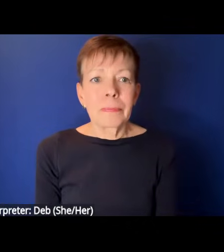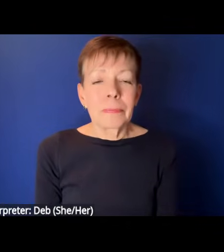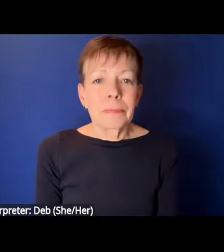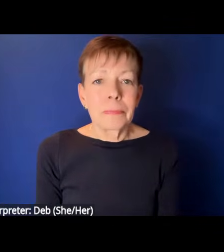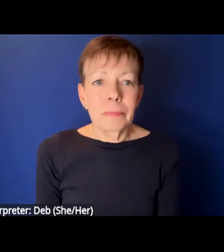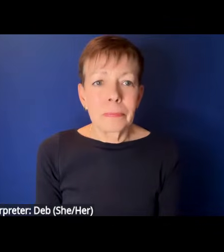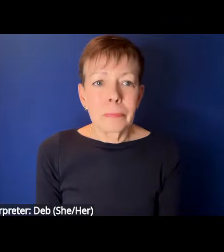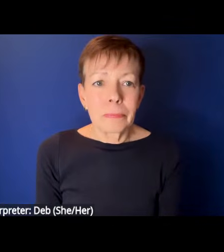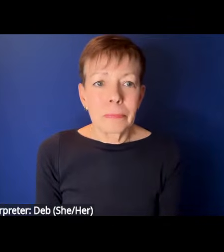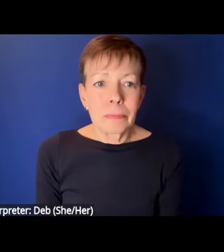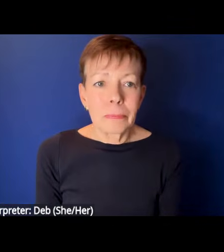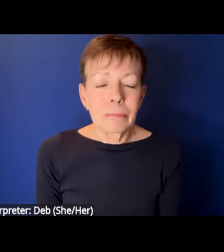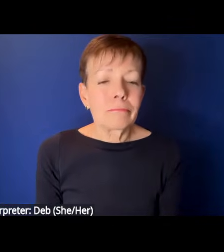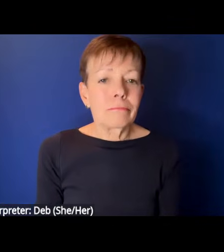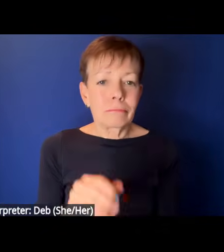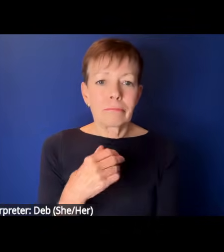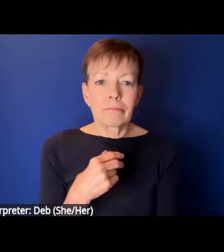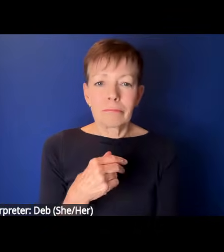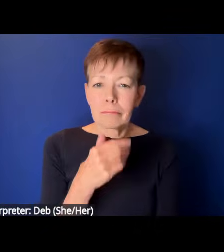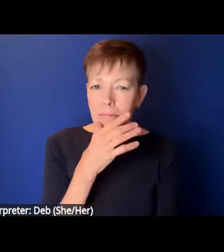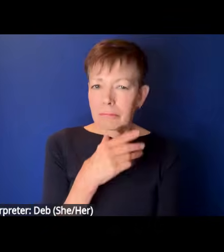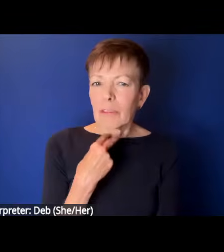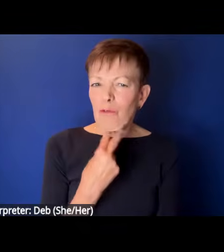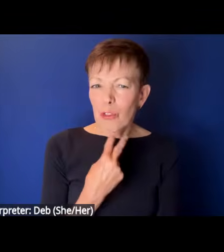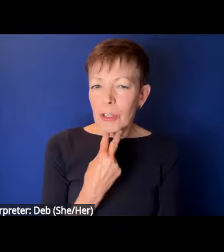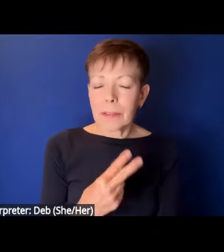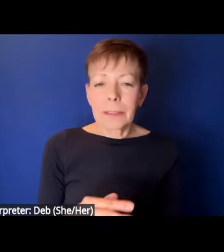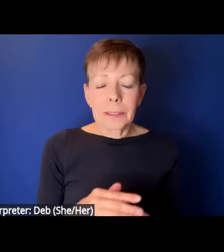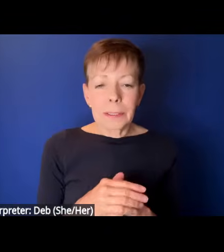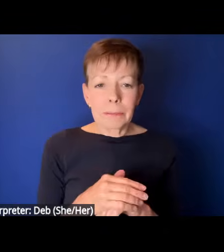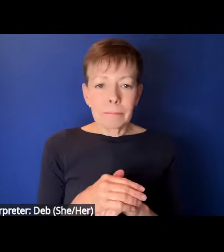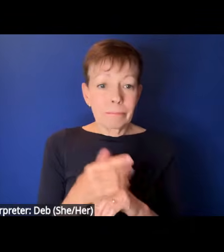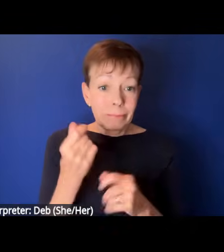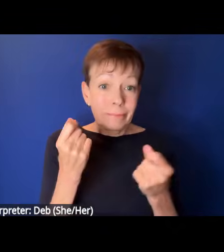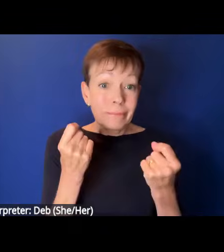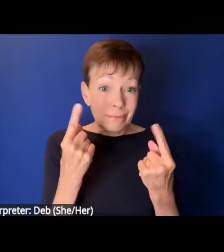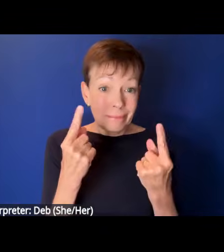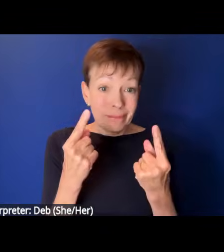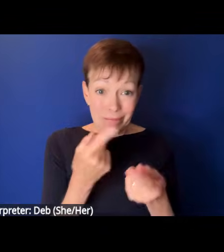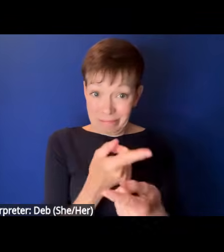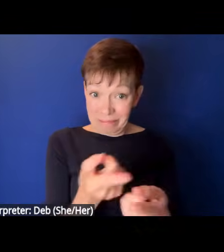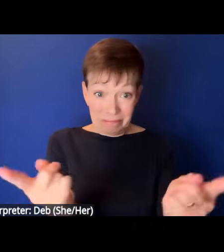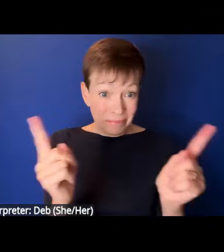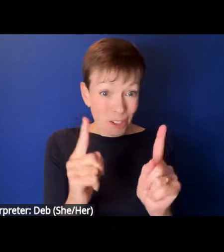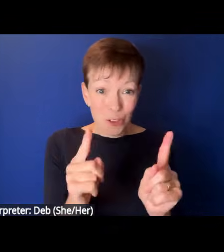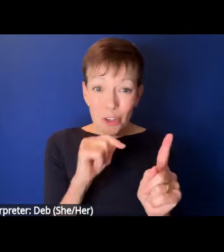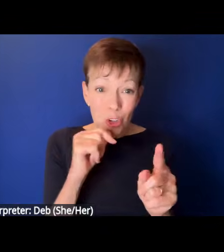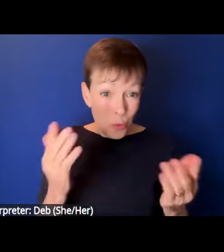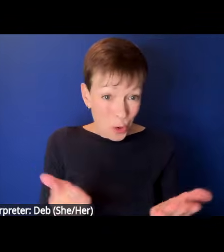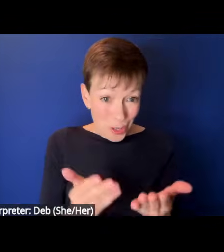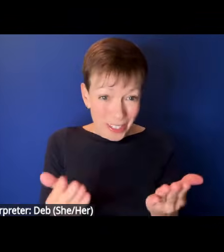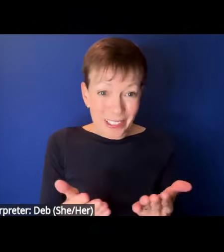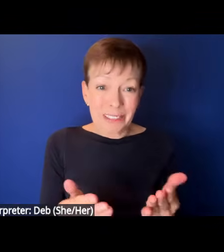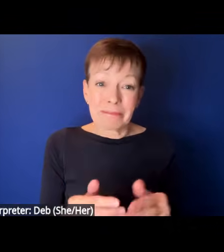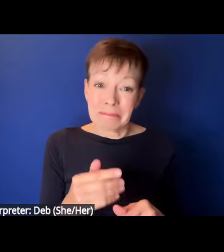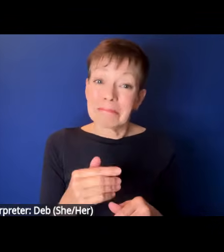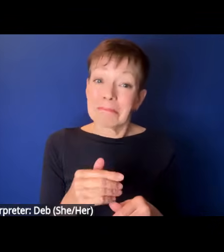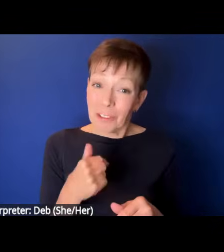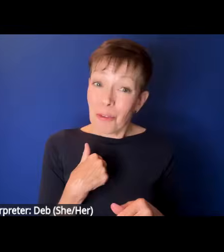Yeah, I understand that folks who weren't here do have questions about what happened with